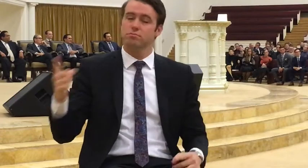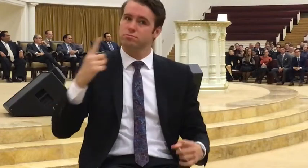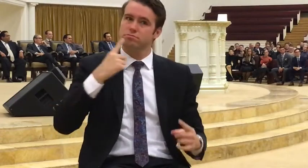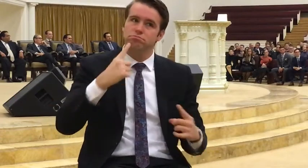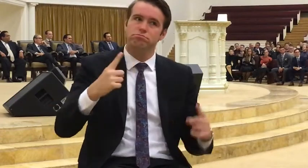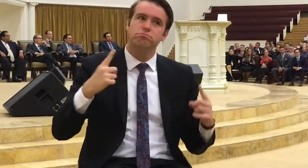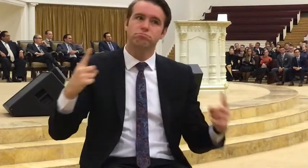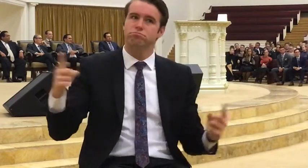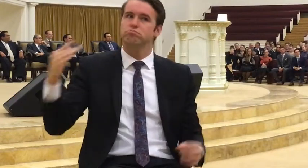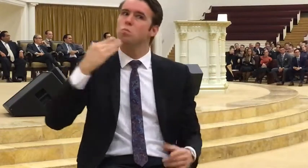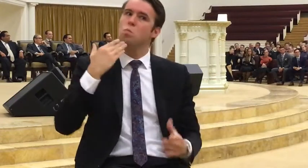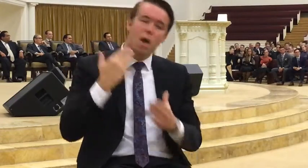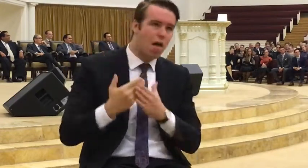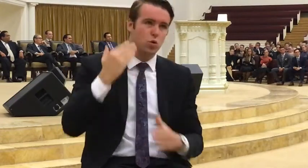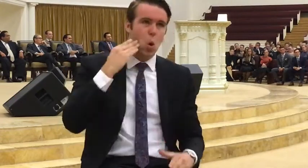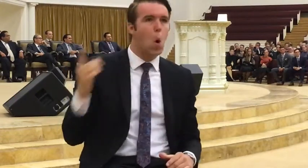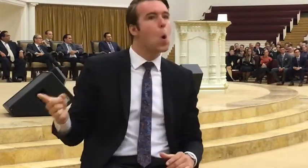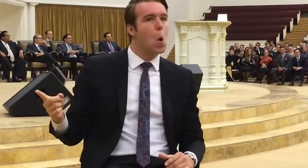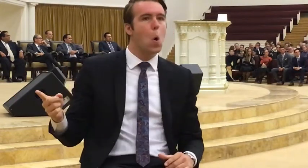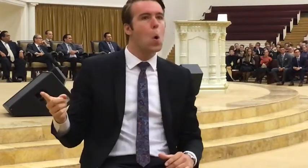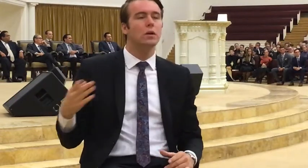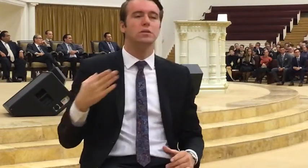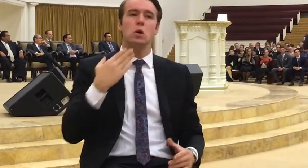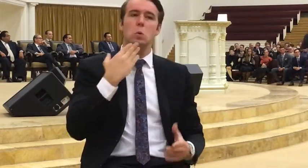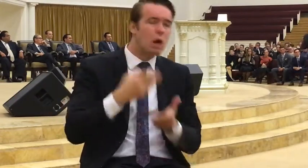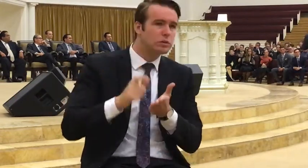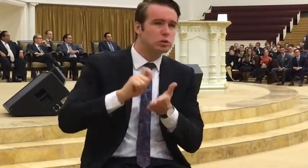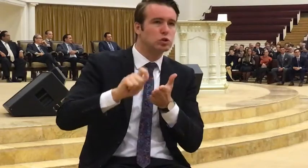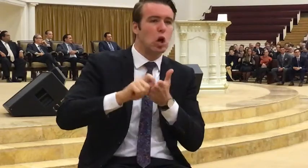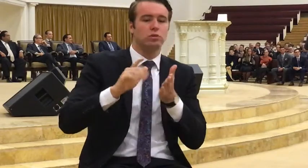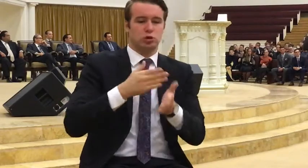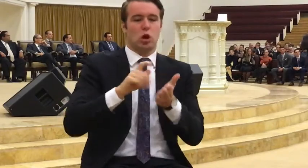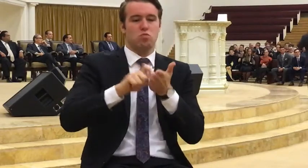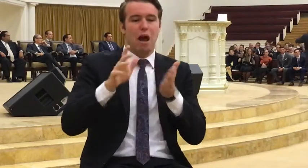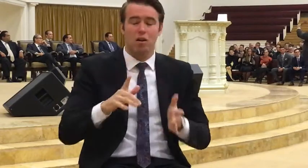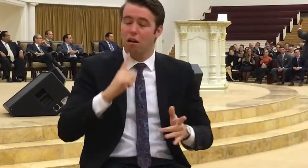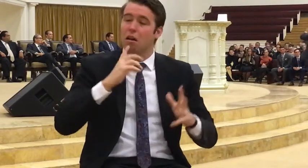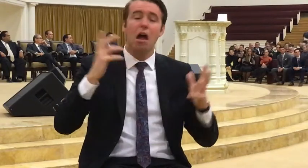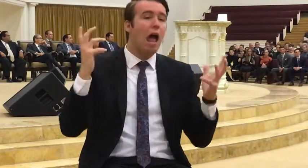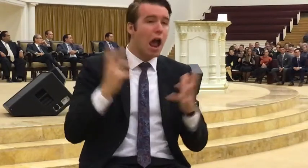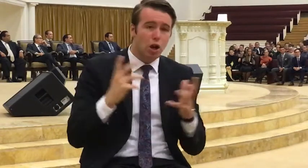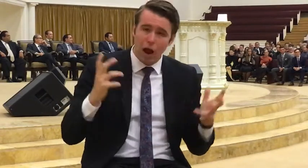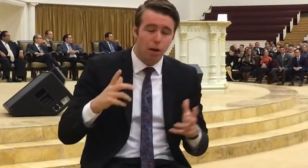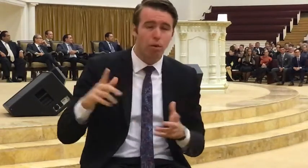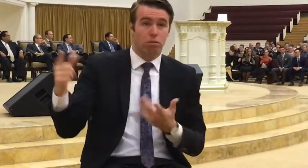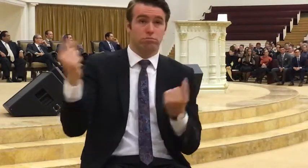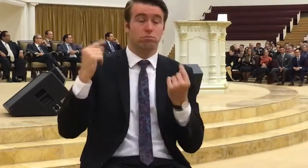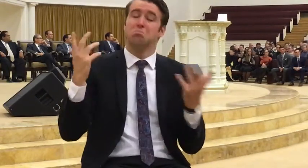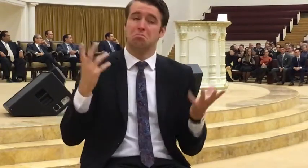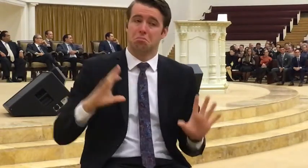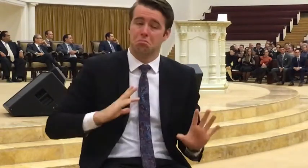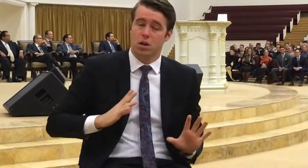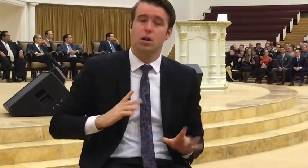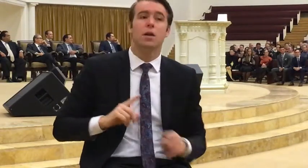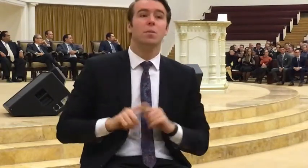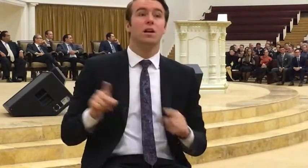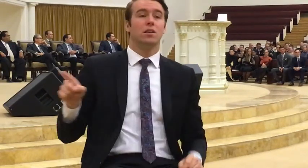one of the big ones, songwriter, incredible. I mean, incredible. What all that is.